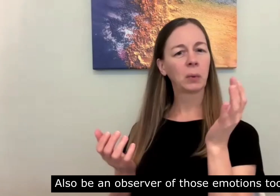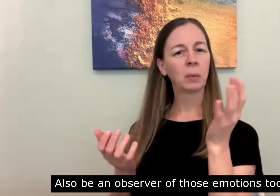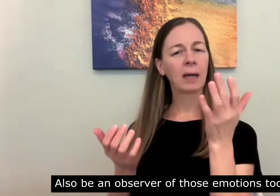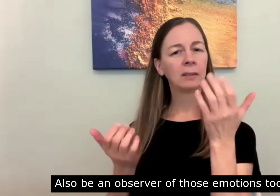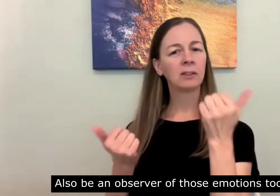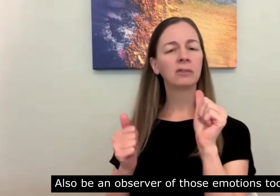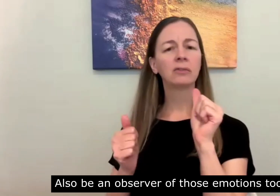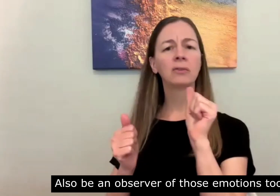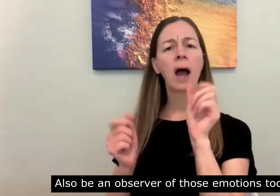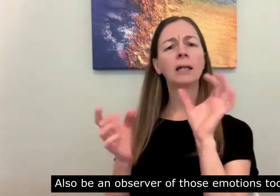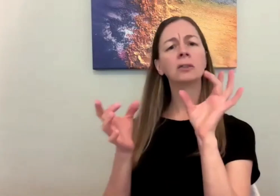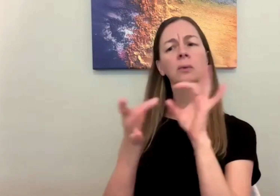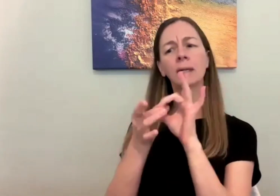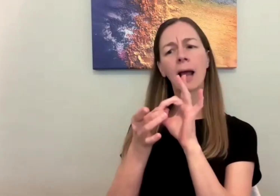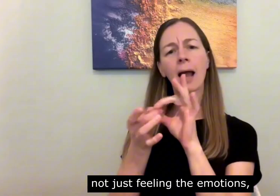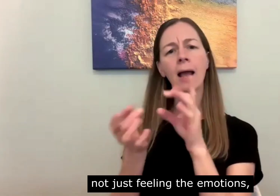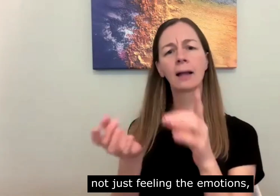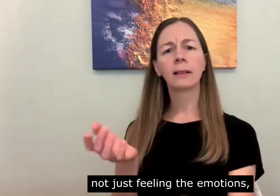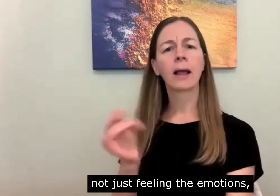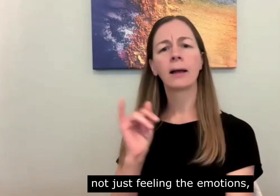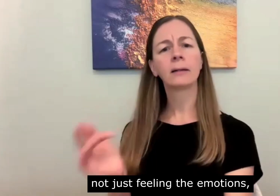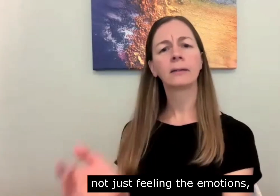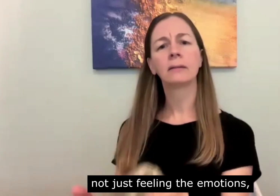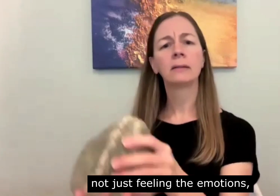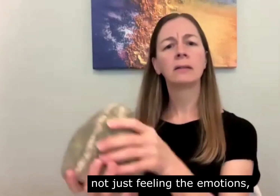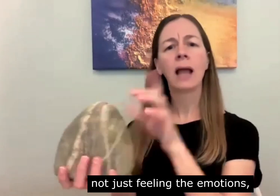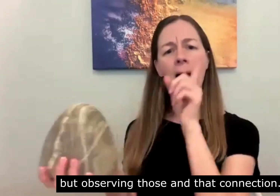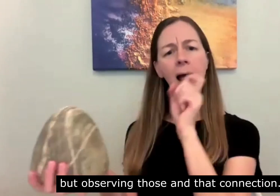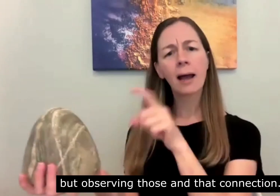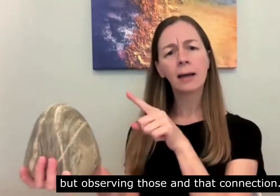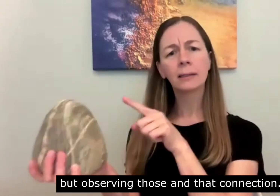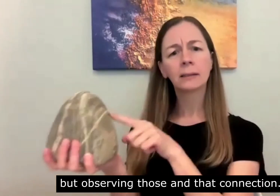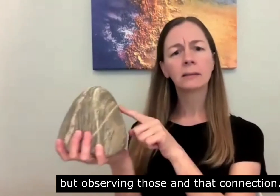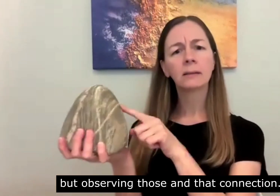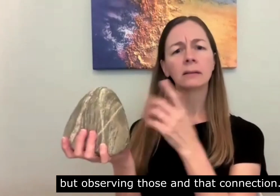too. Not just feeling the emotions, but observing those and that connection.